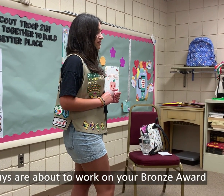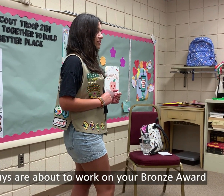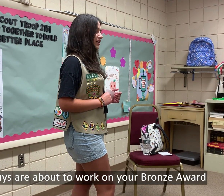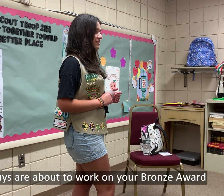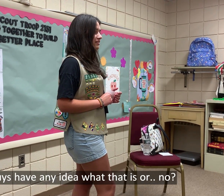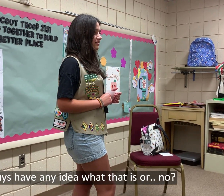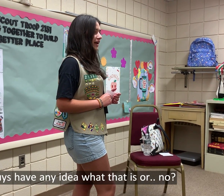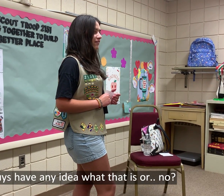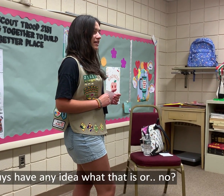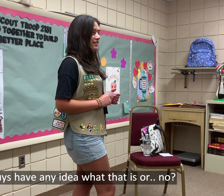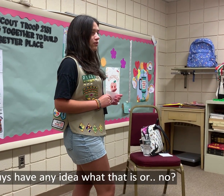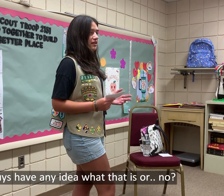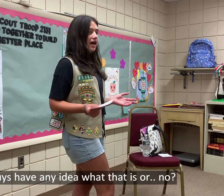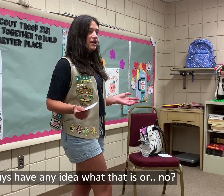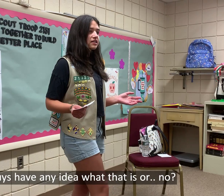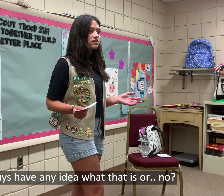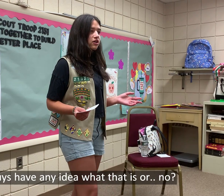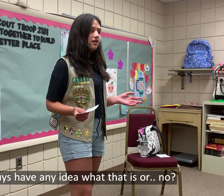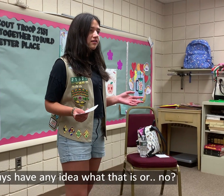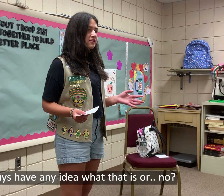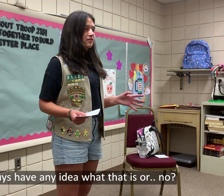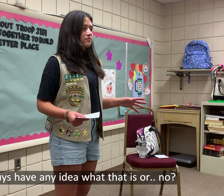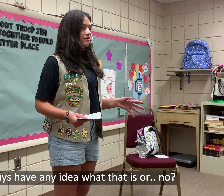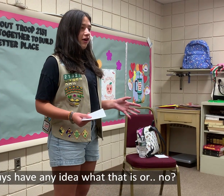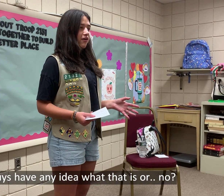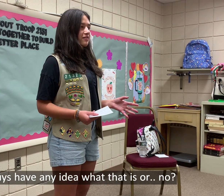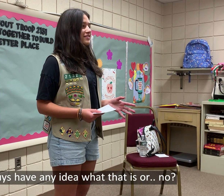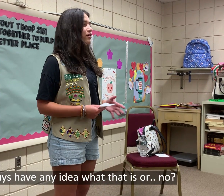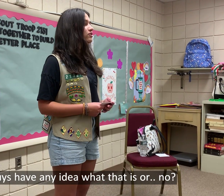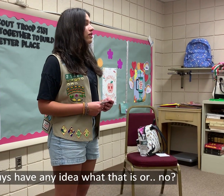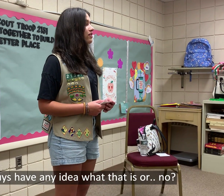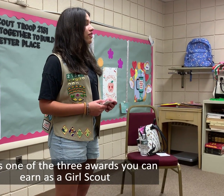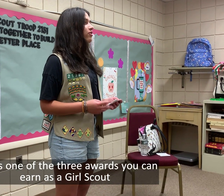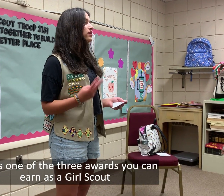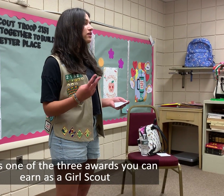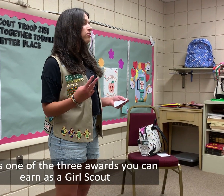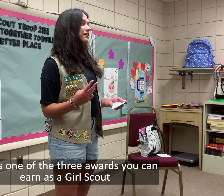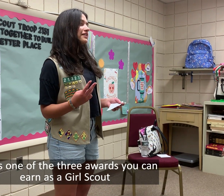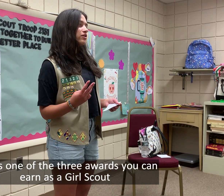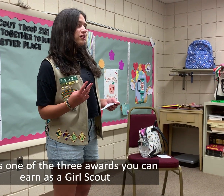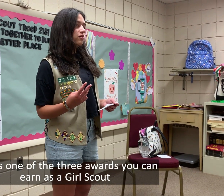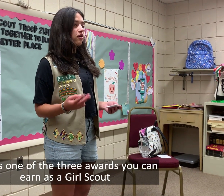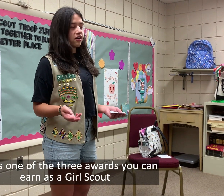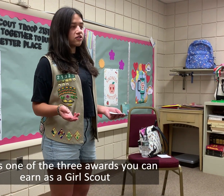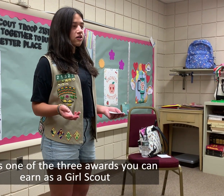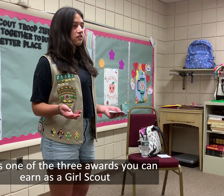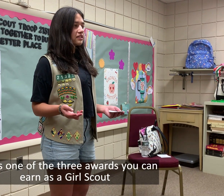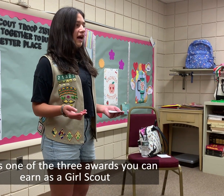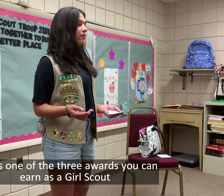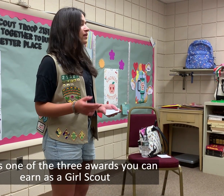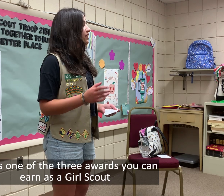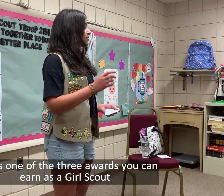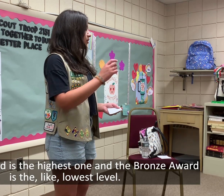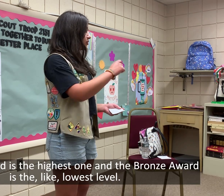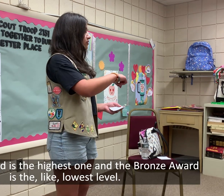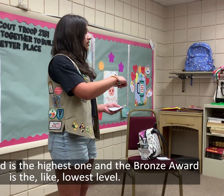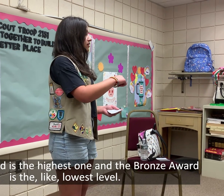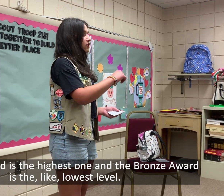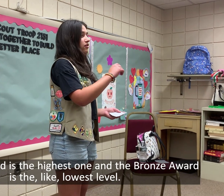you guys have any idea what that is, or no? So it's one of the 3 awards that you can earn as a Girl Scout. The gold